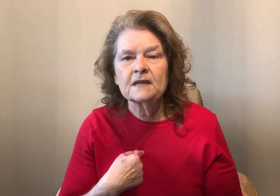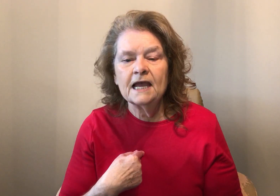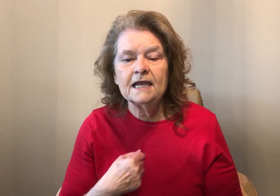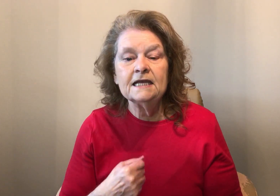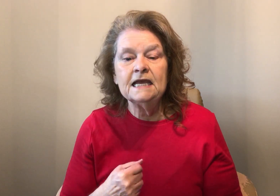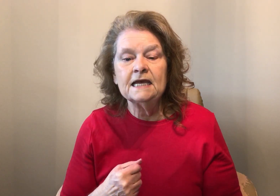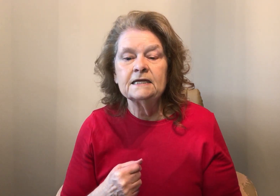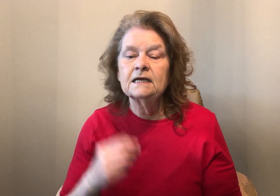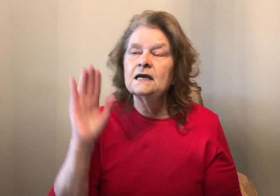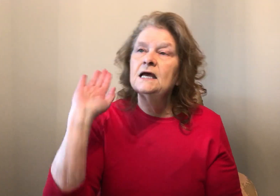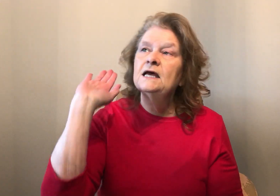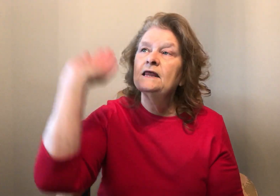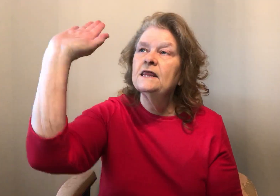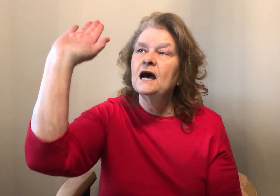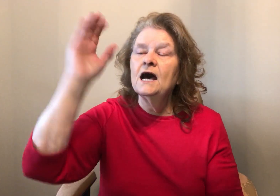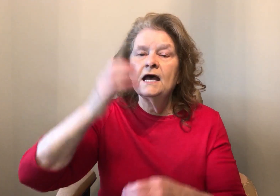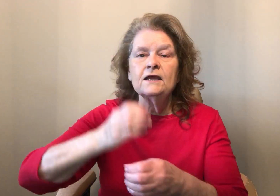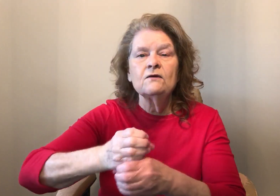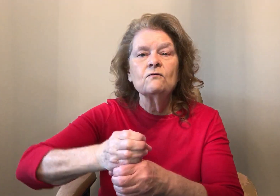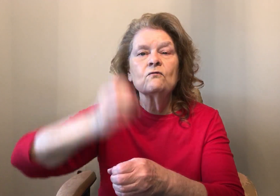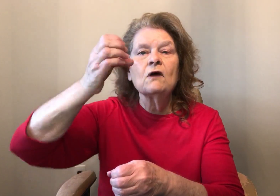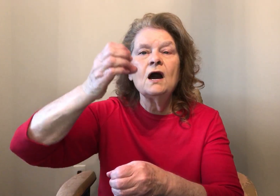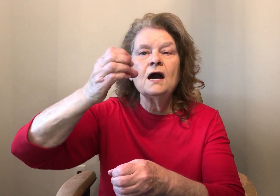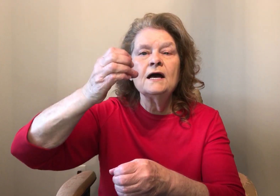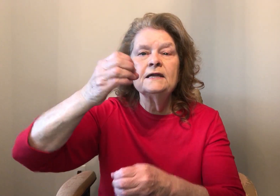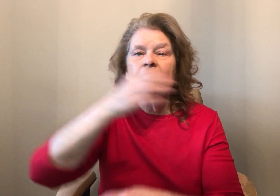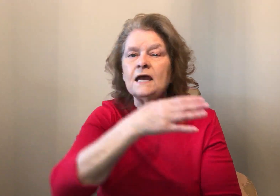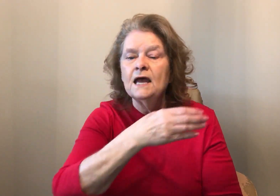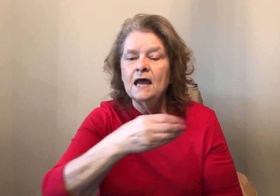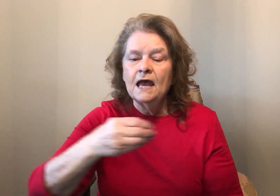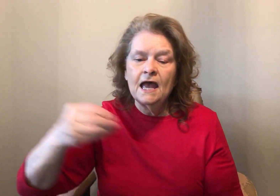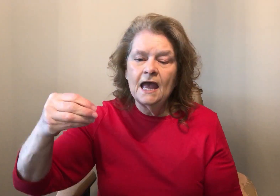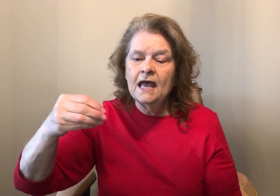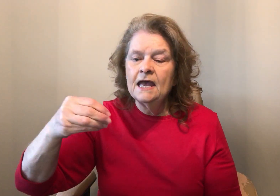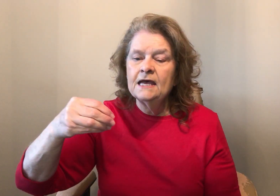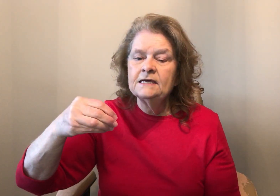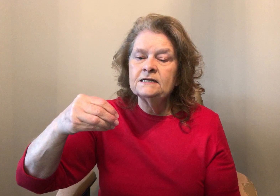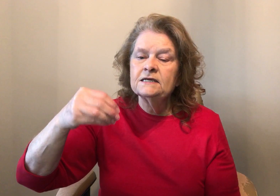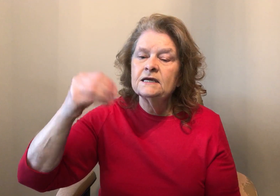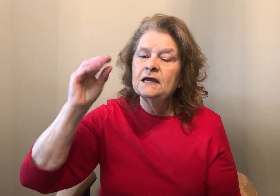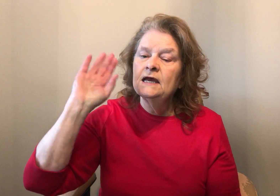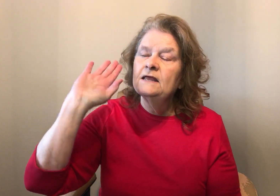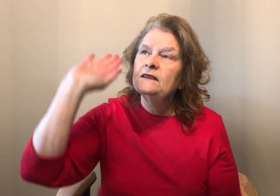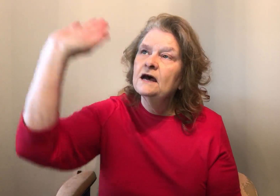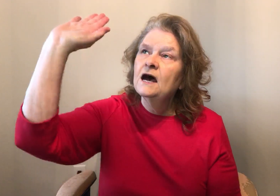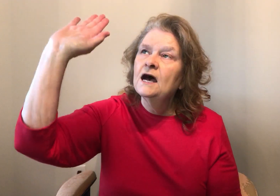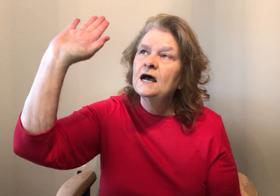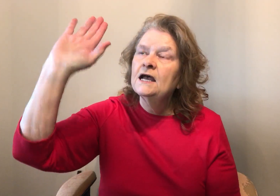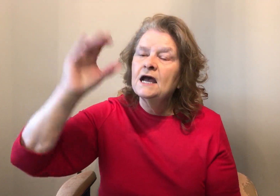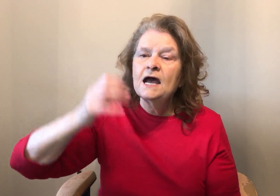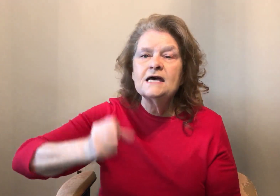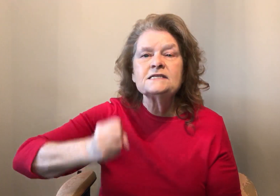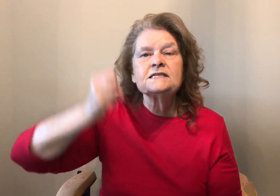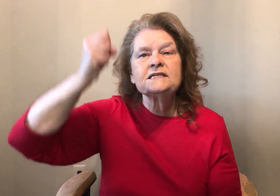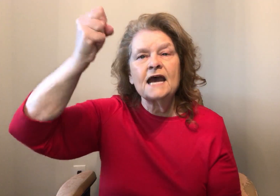Okay, again, thy rod and thy